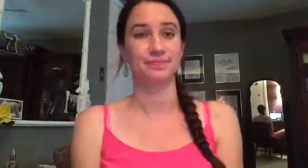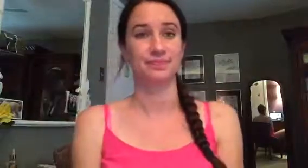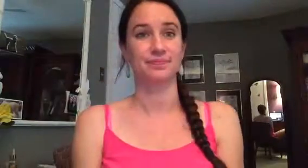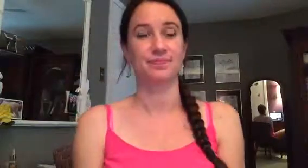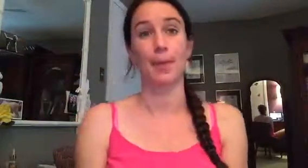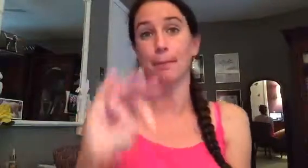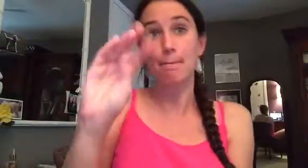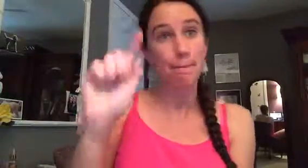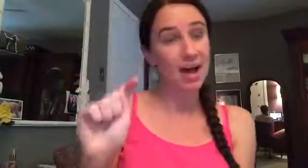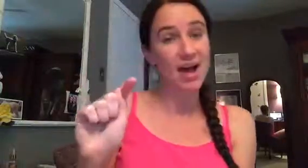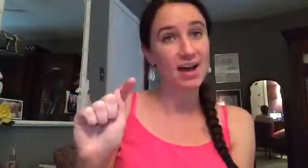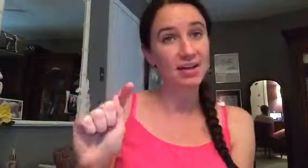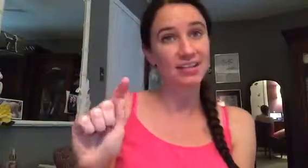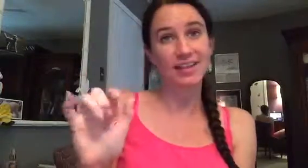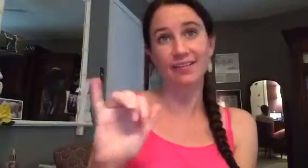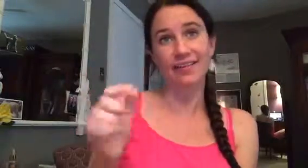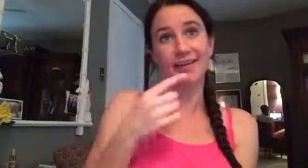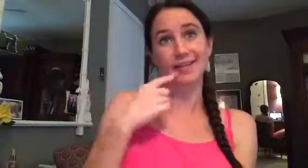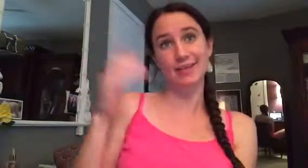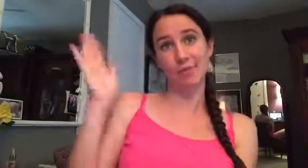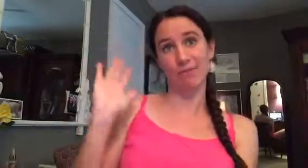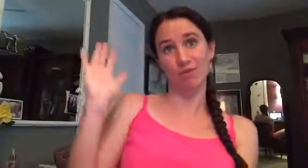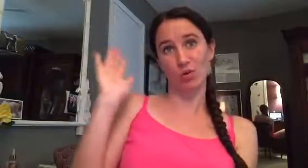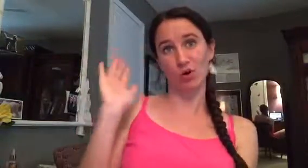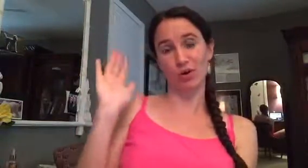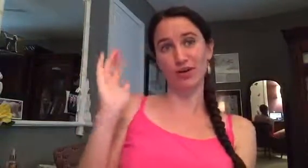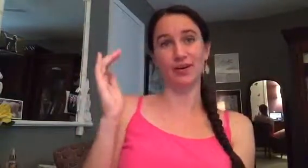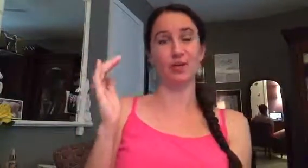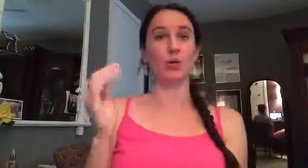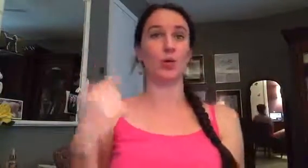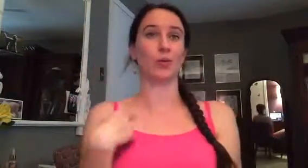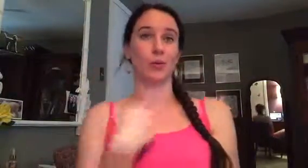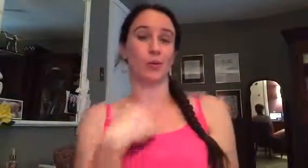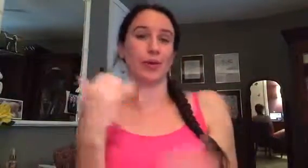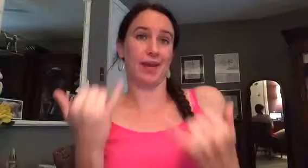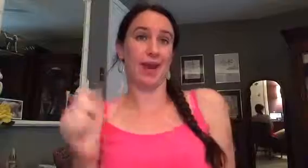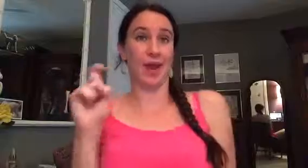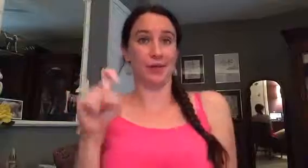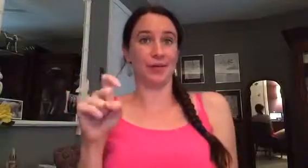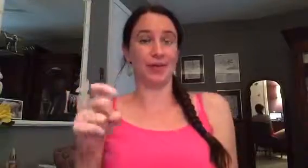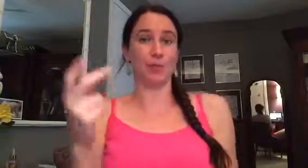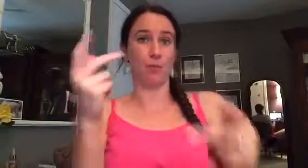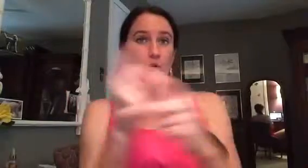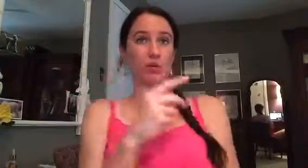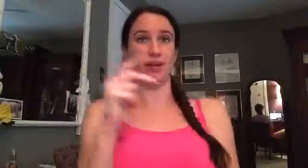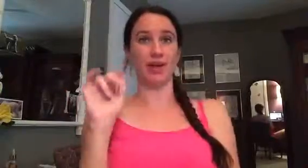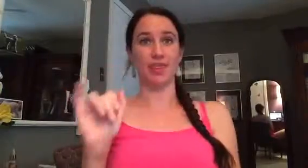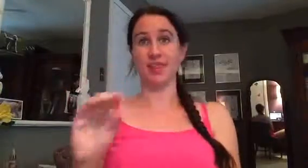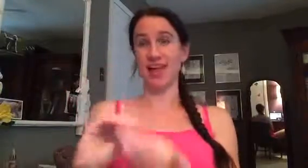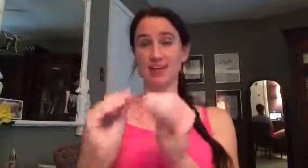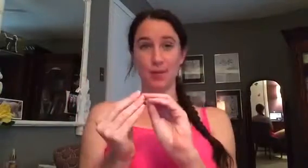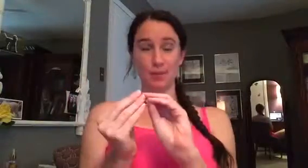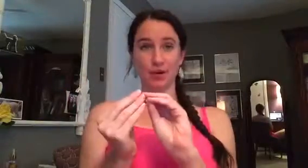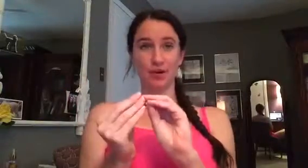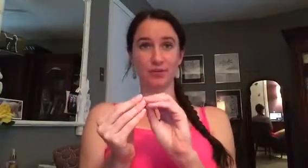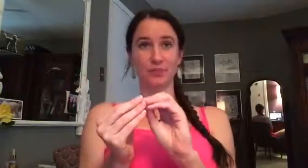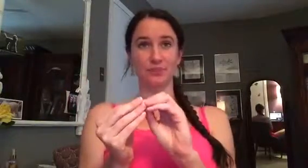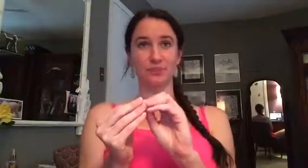But, like I said before, we now need to multiply this number to get the